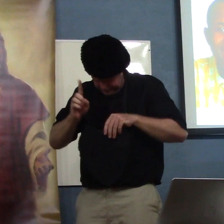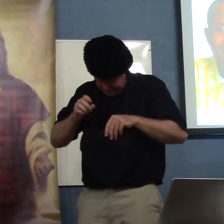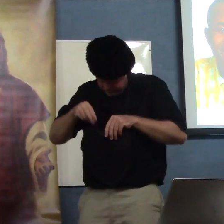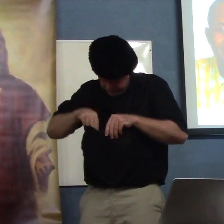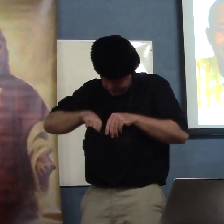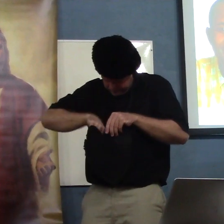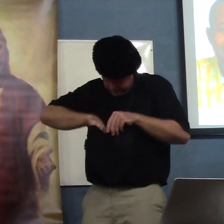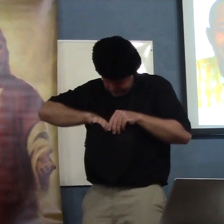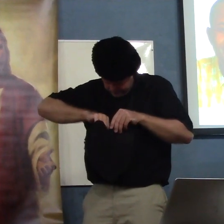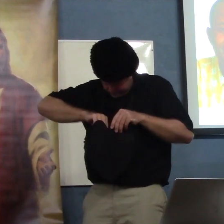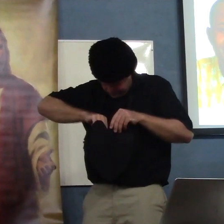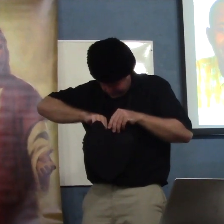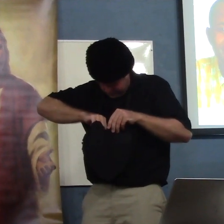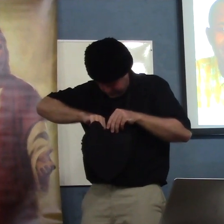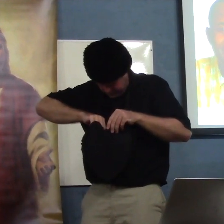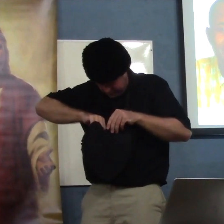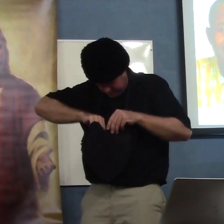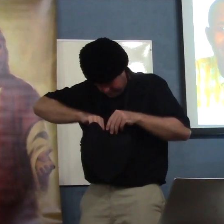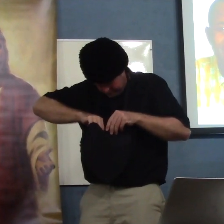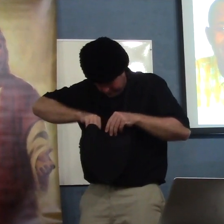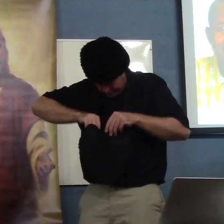Oh, I remember. Oh, the church one's dirty.